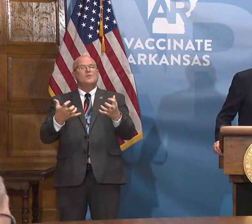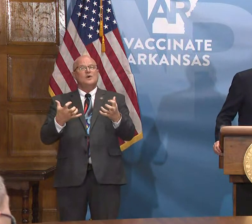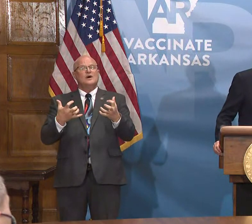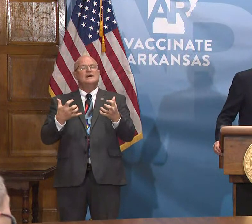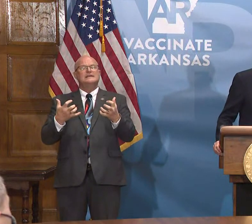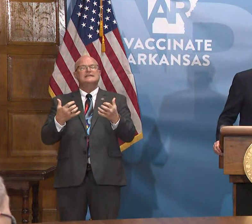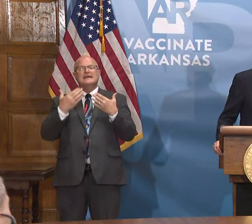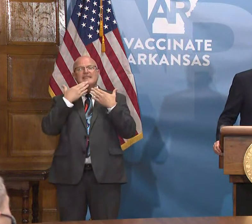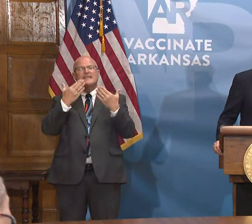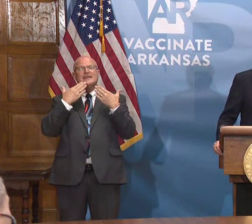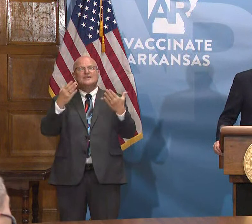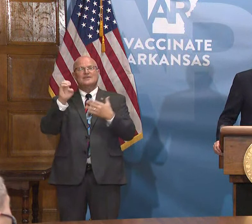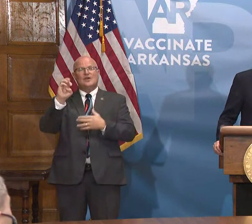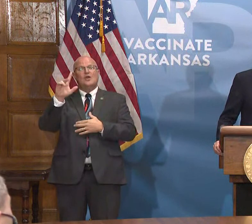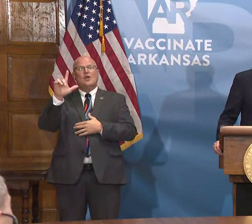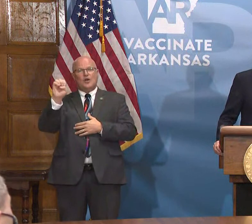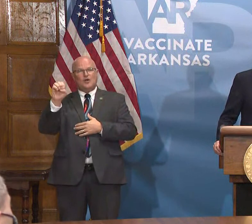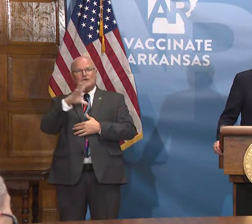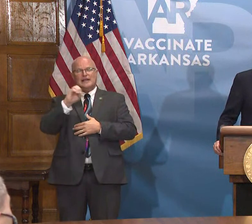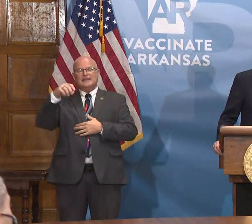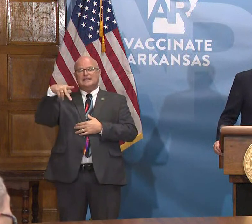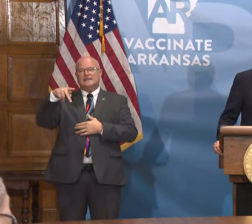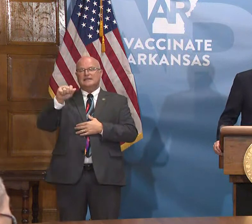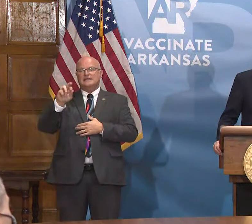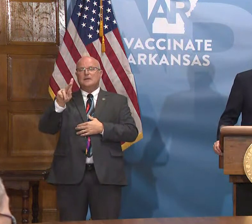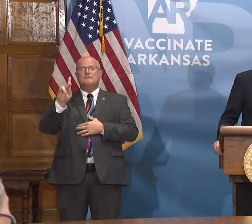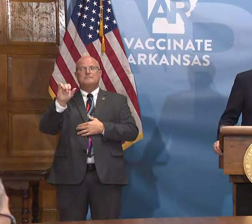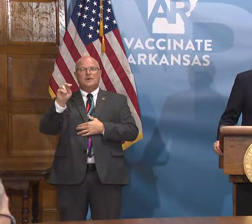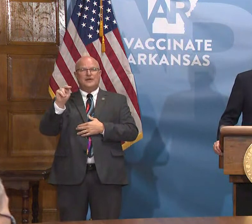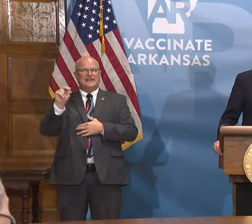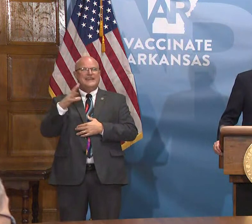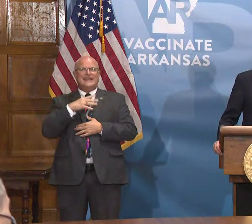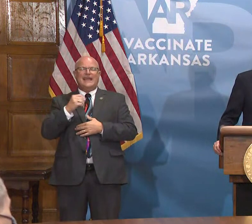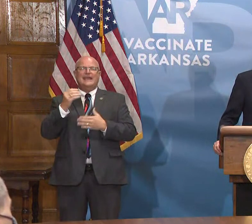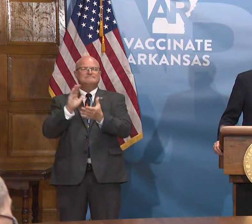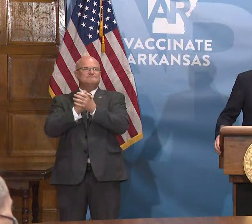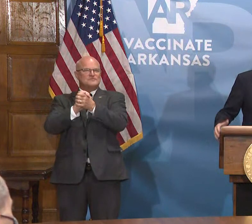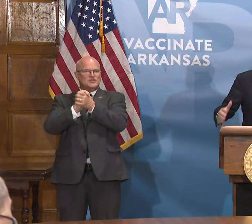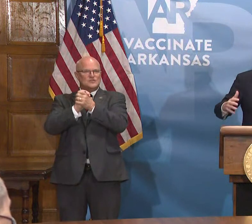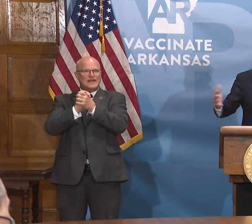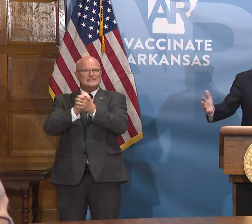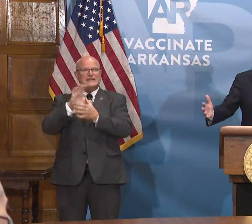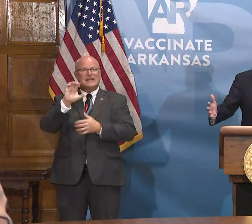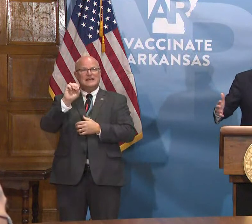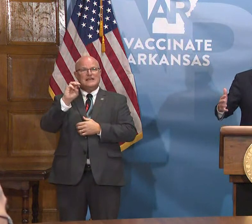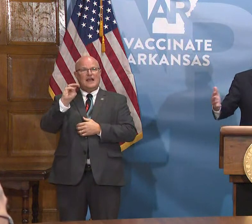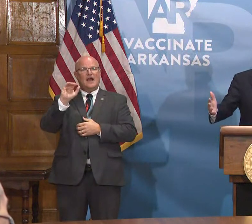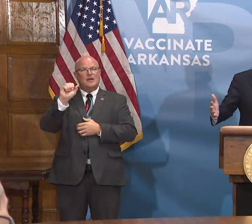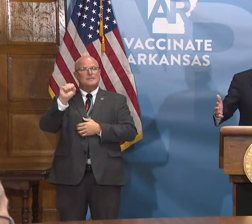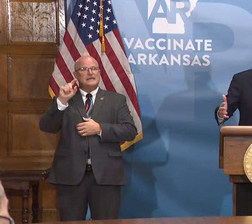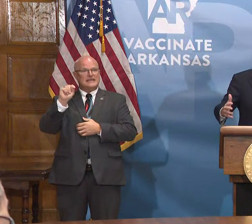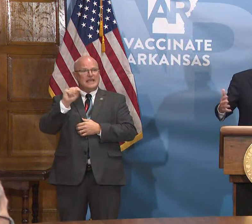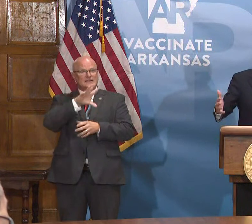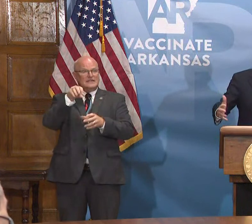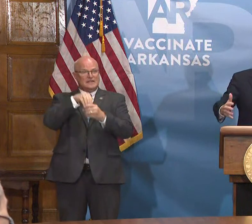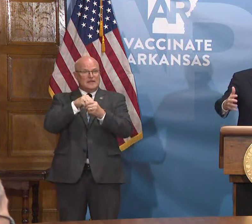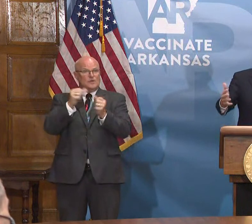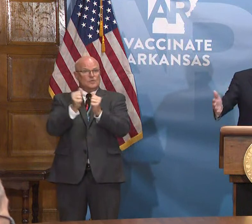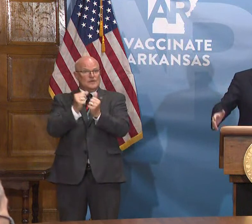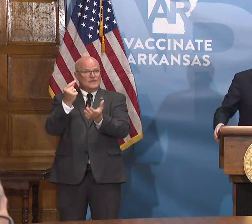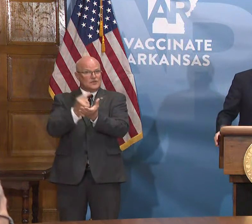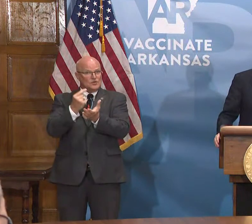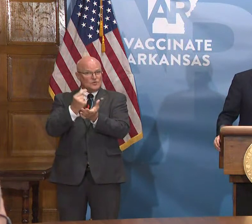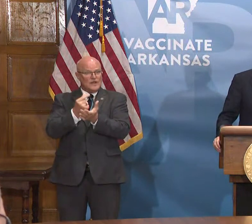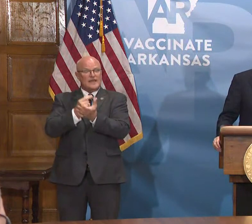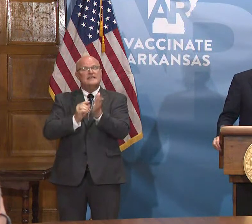and Parkin today to celebrate and applaud Comcast for giving, not only participating in the grant and